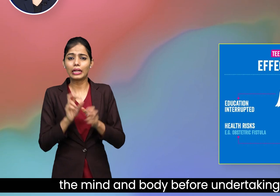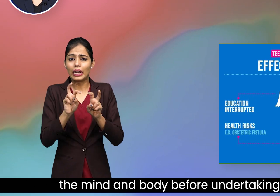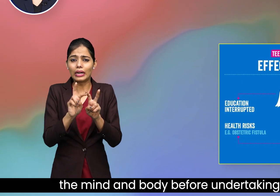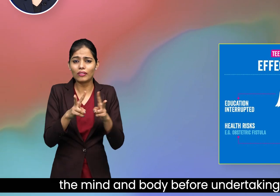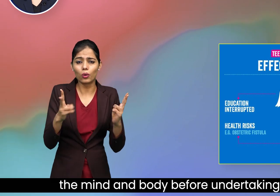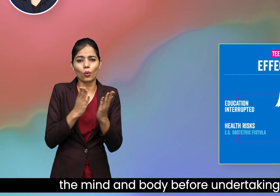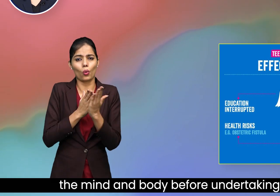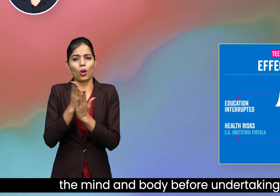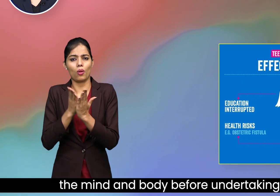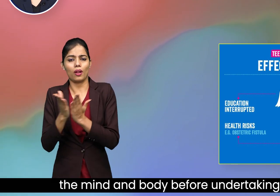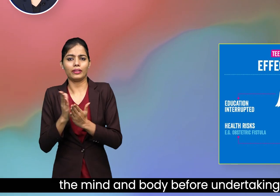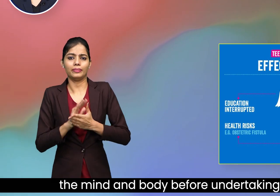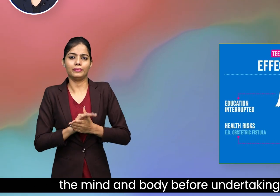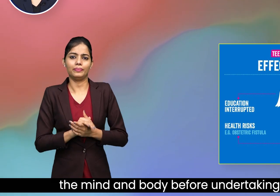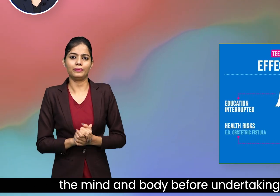before undertaking motherhood.